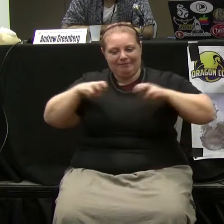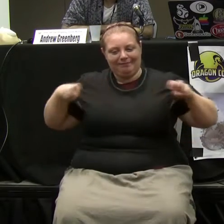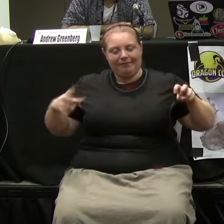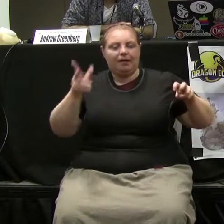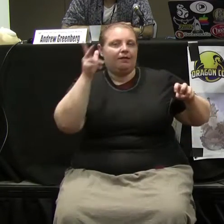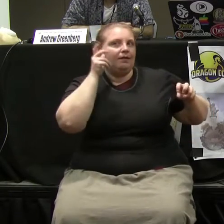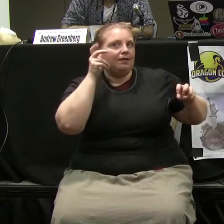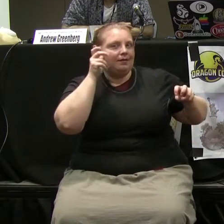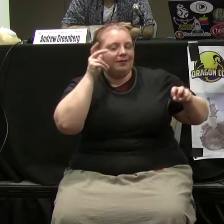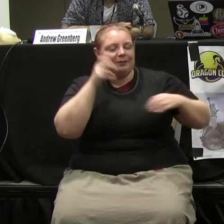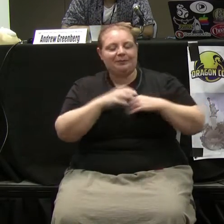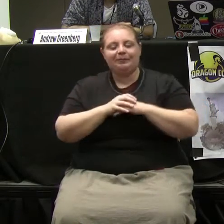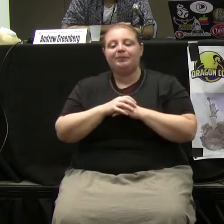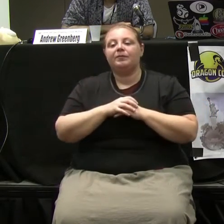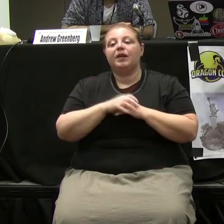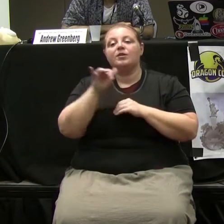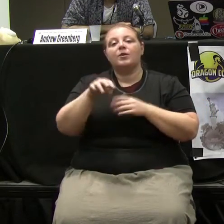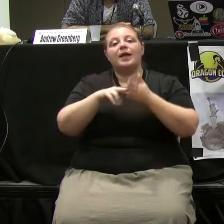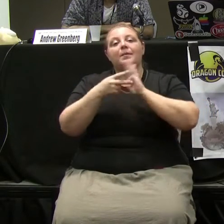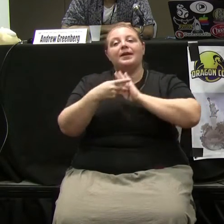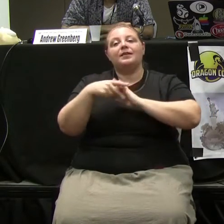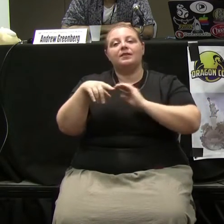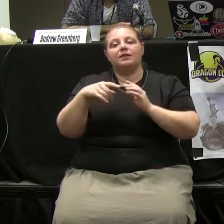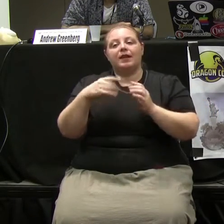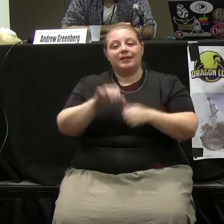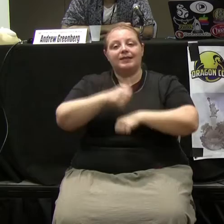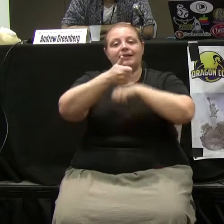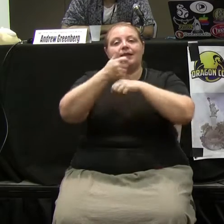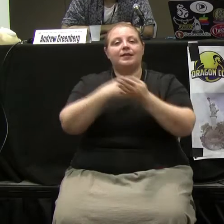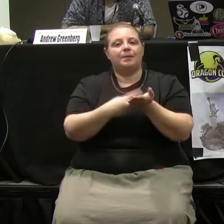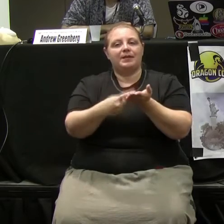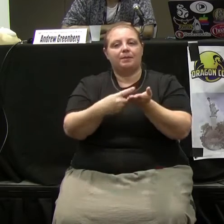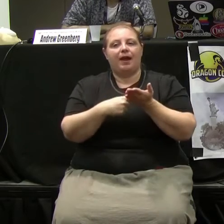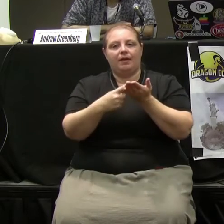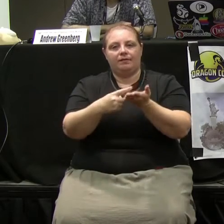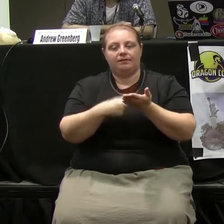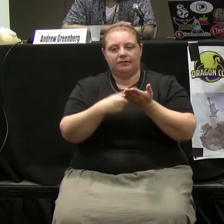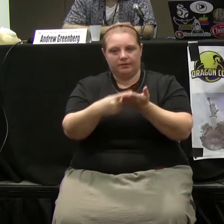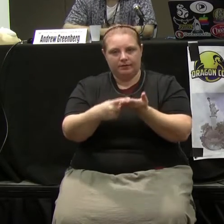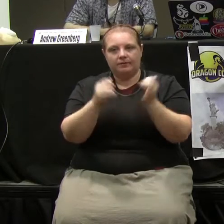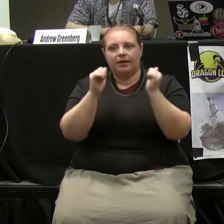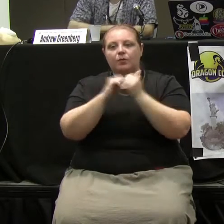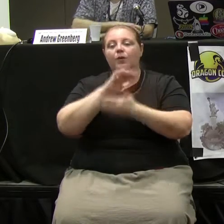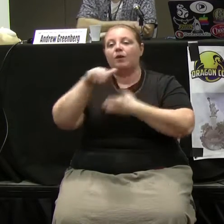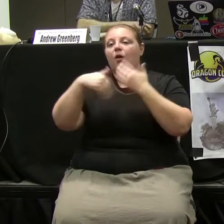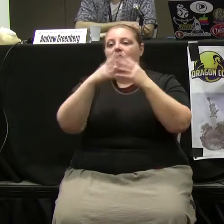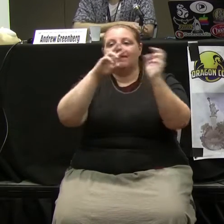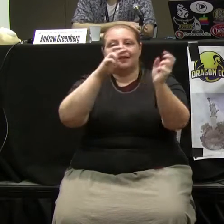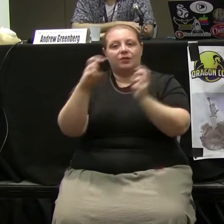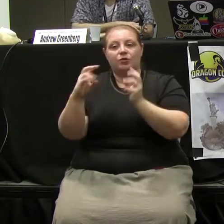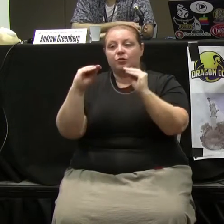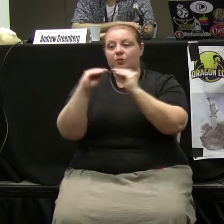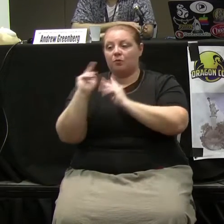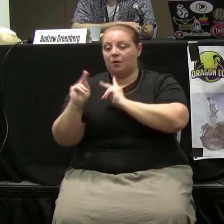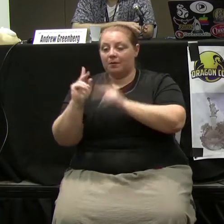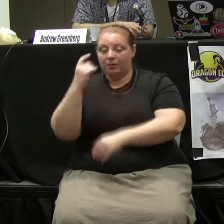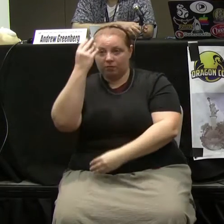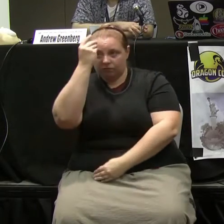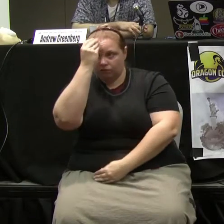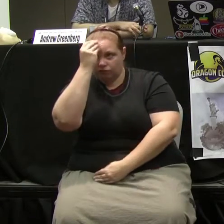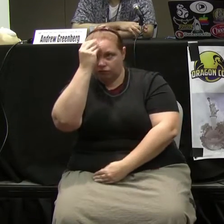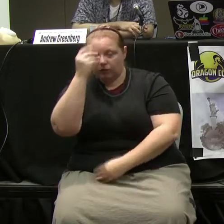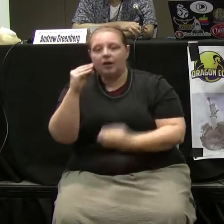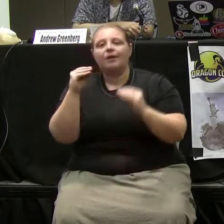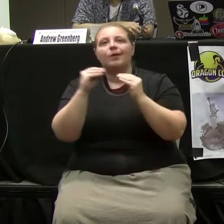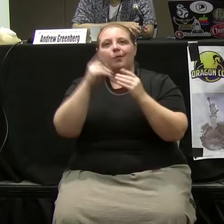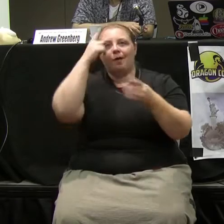sort of add up to fueling a debate. And I think that with a lot of these issues, the more people think about them, the more they come to the